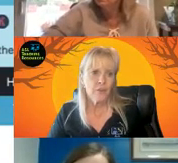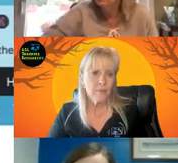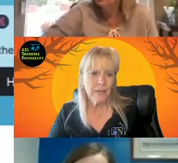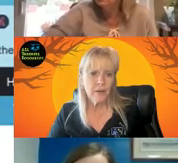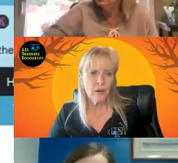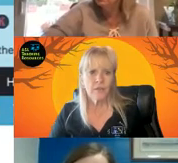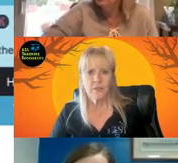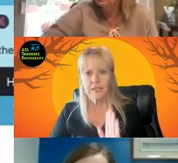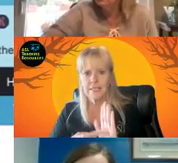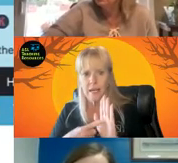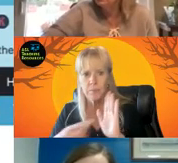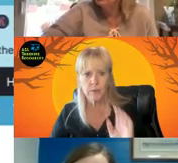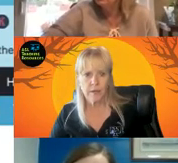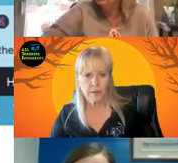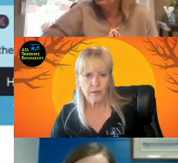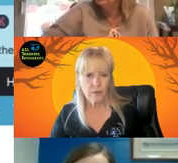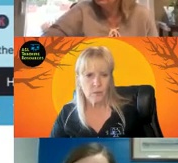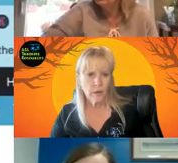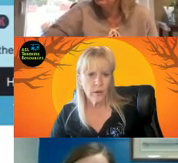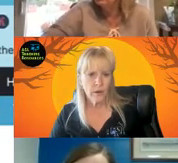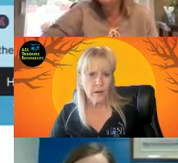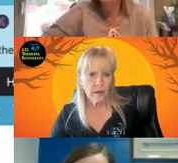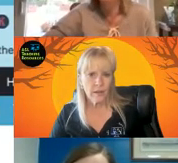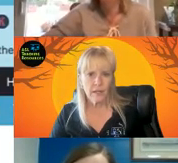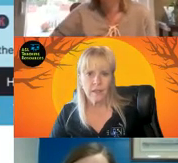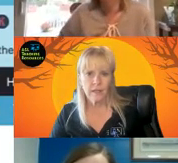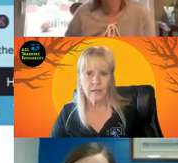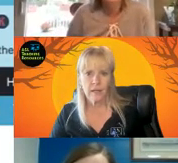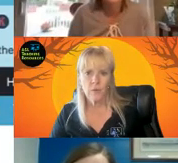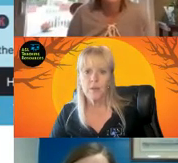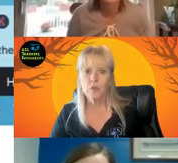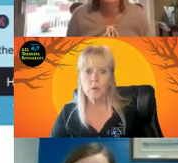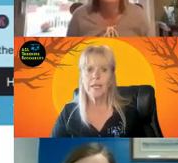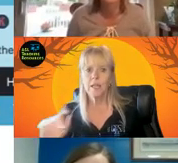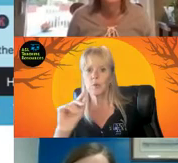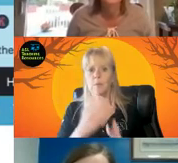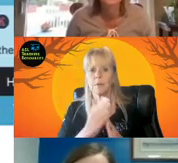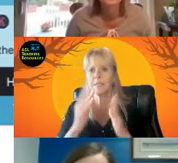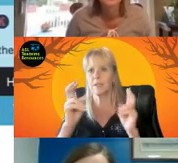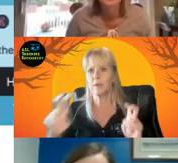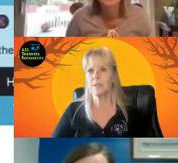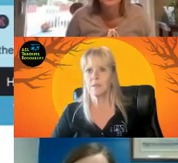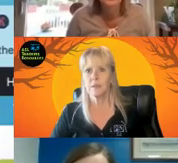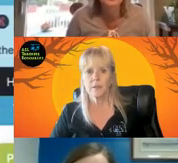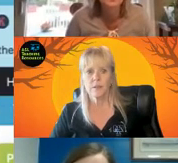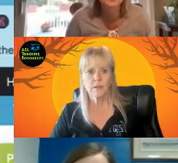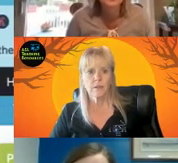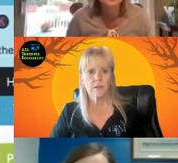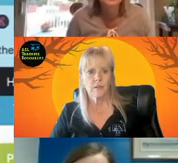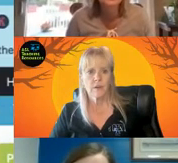And if you come here, I'll give you an example here. We are with our 20 book series.